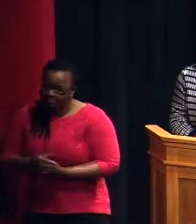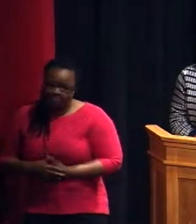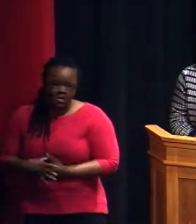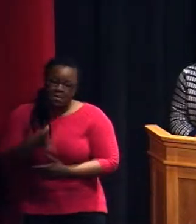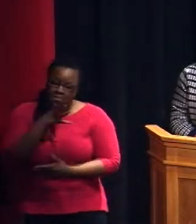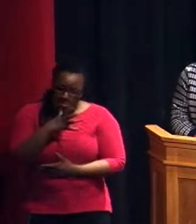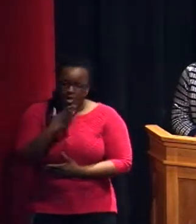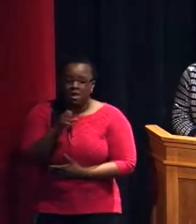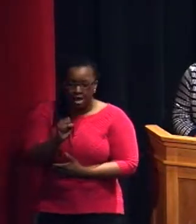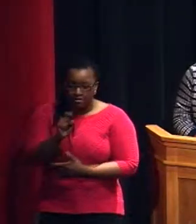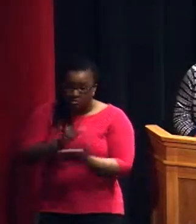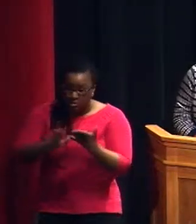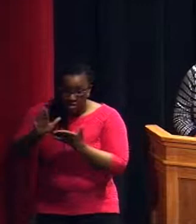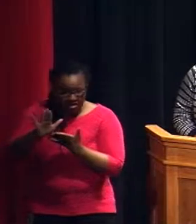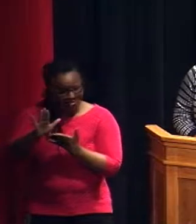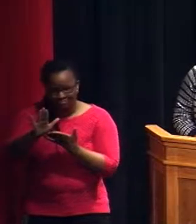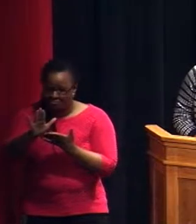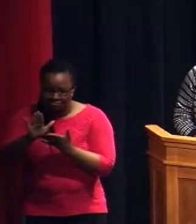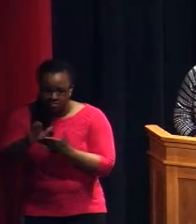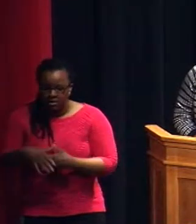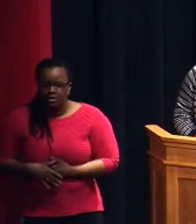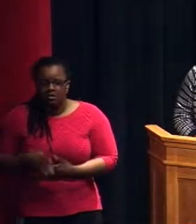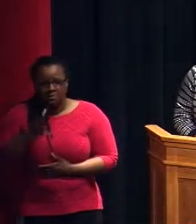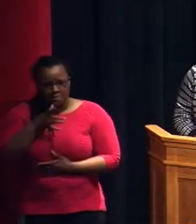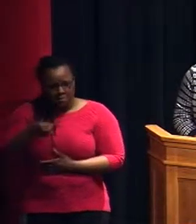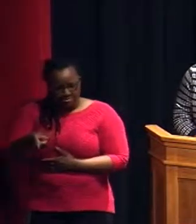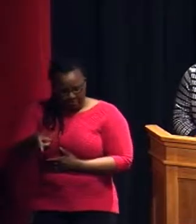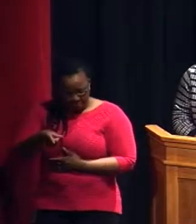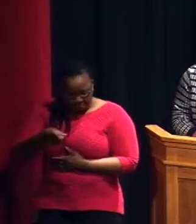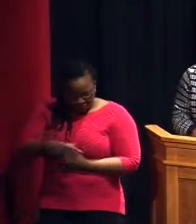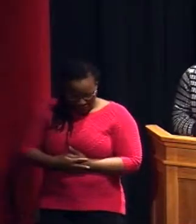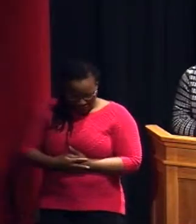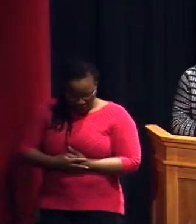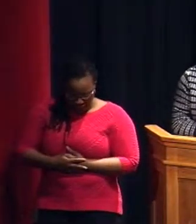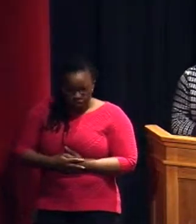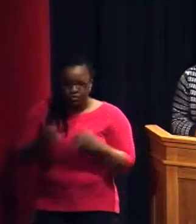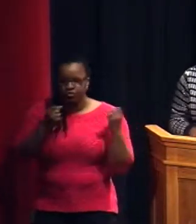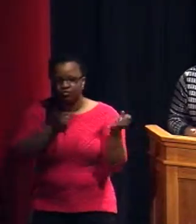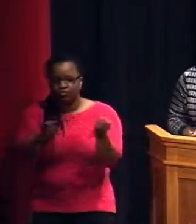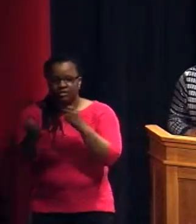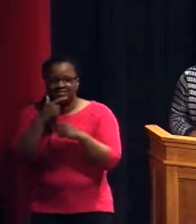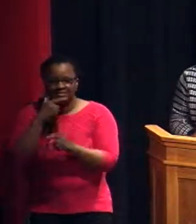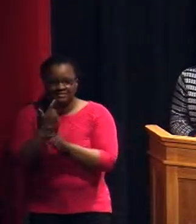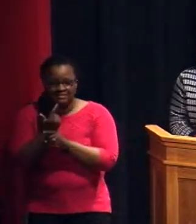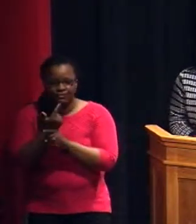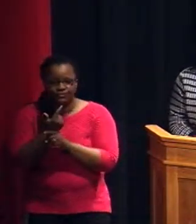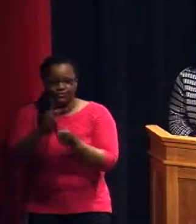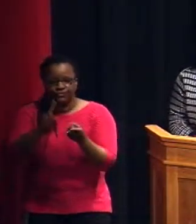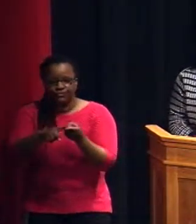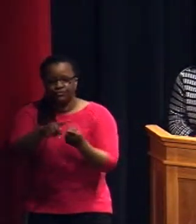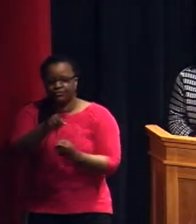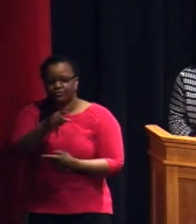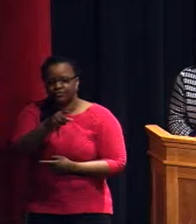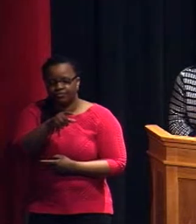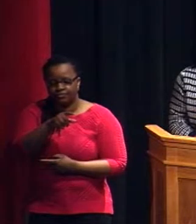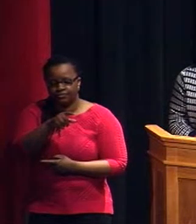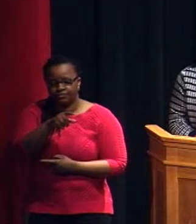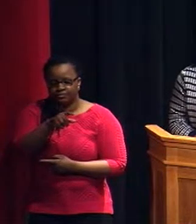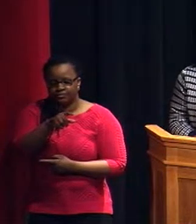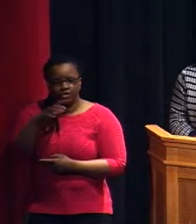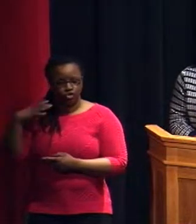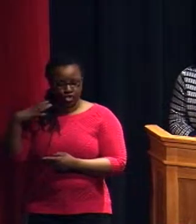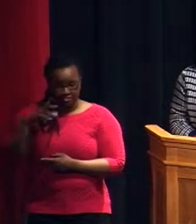on to college. But she used to visit a sister. She used to drive through Charlottesville, Virginia to get to Petersburg,